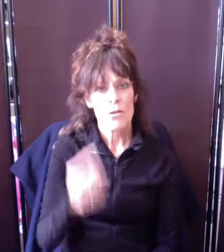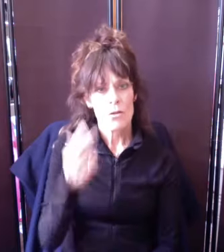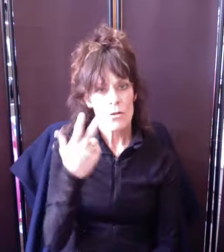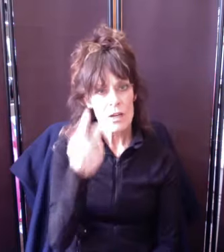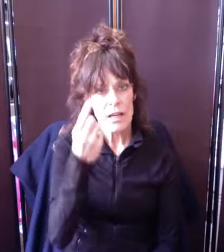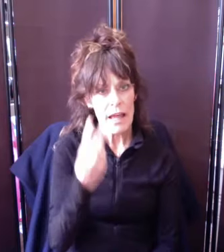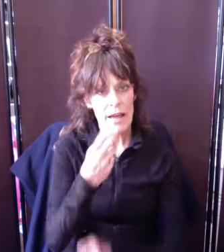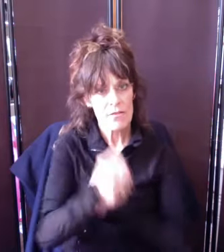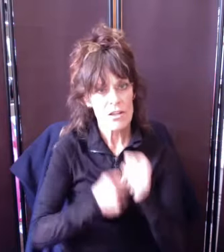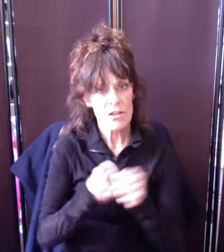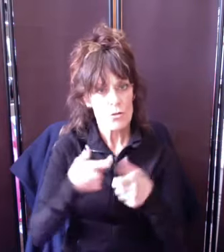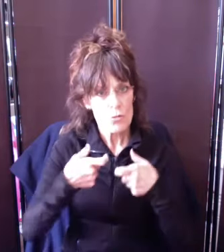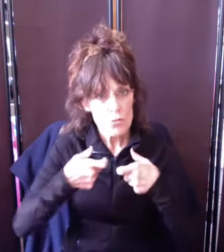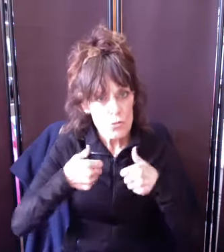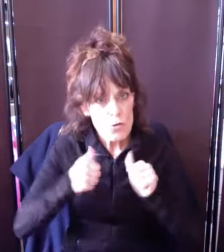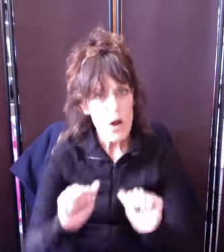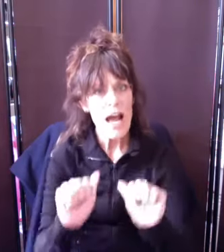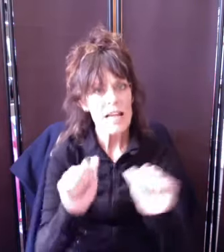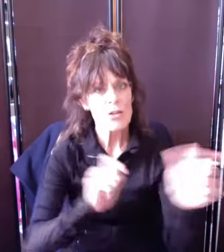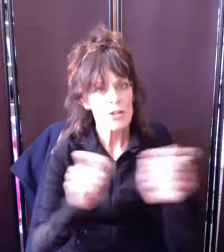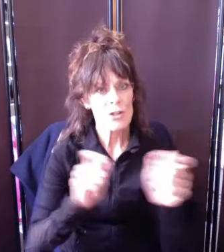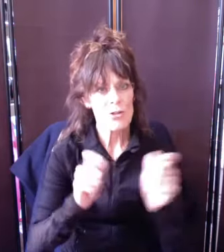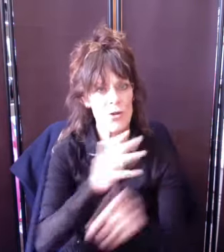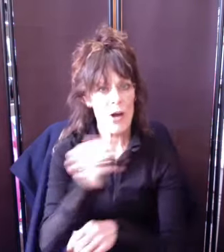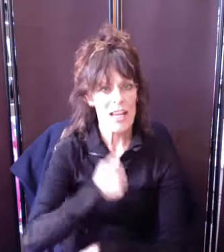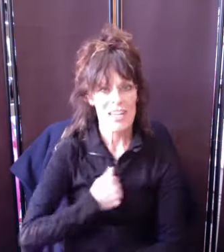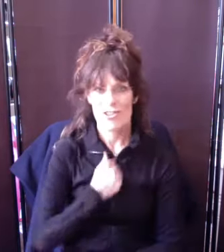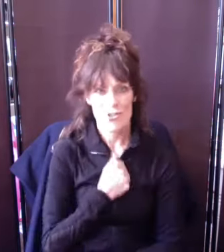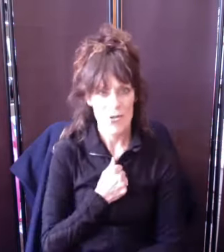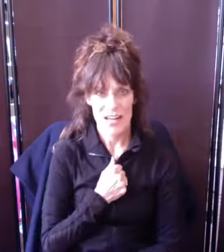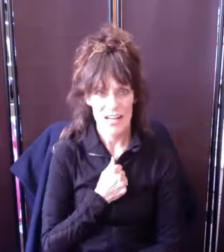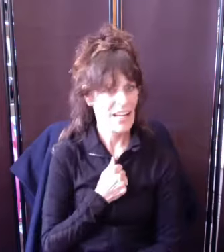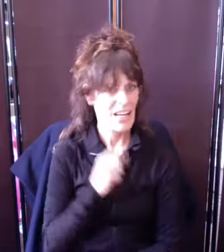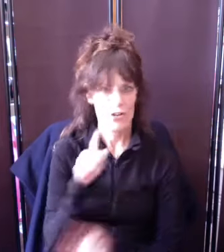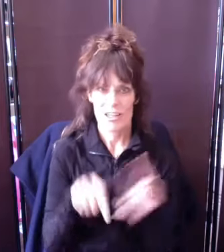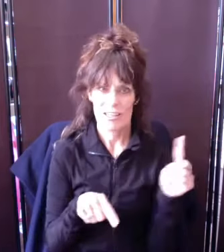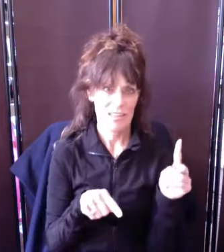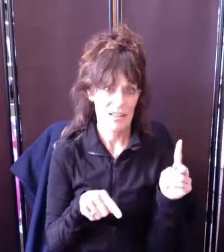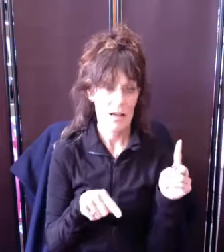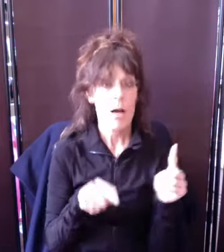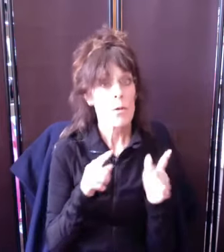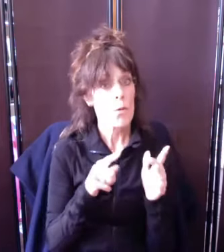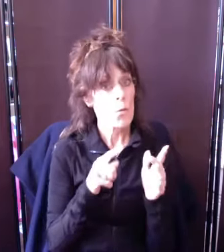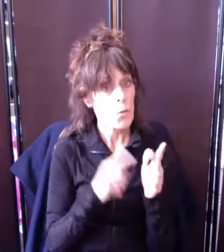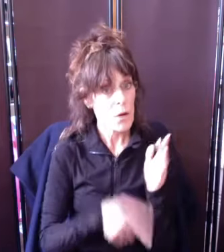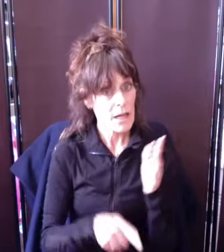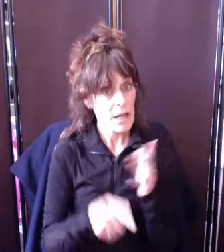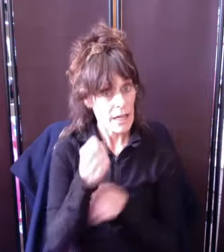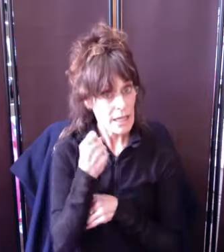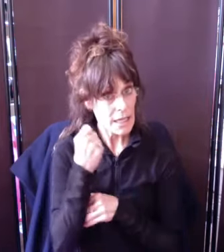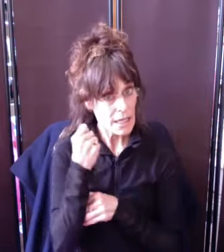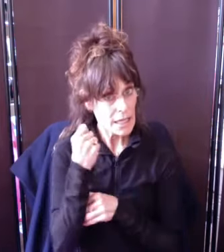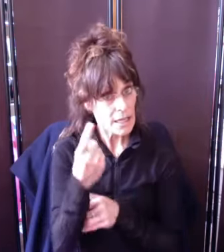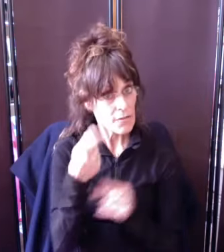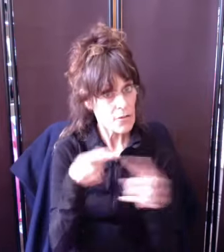to control and enjoy, which I was never able to do. And but what I did get from the big book was they talked about it being some